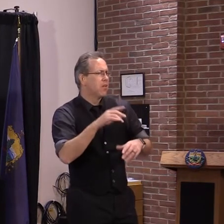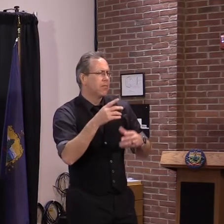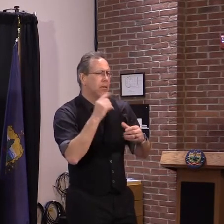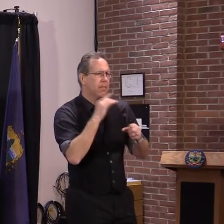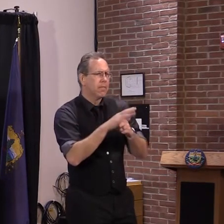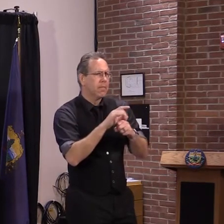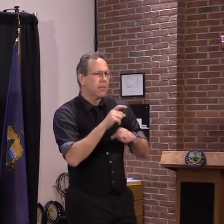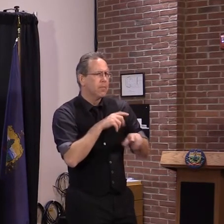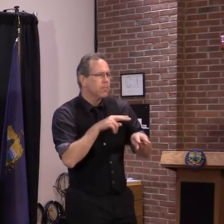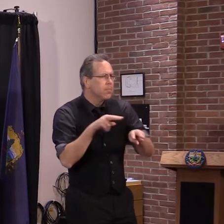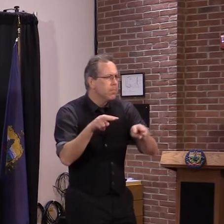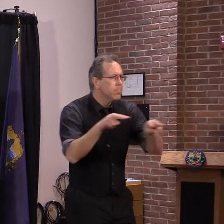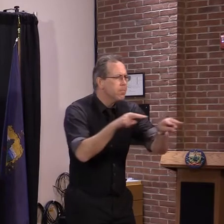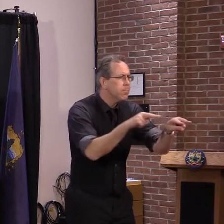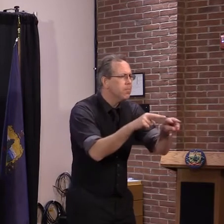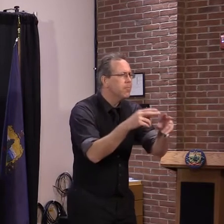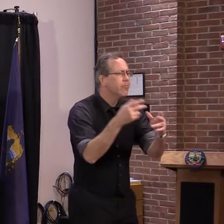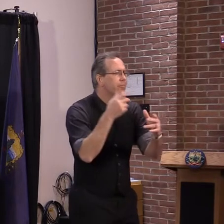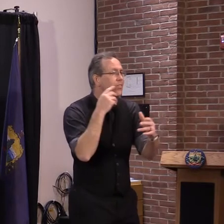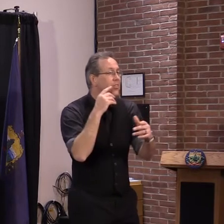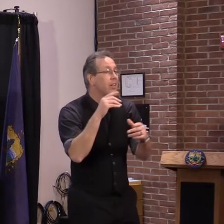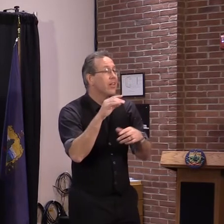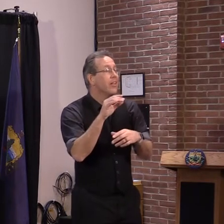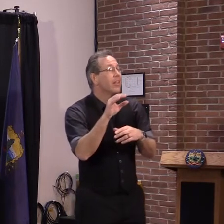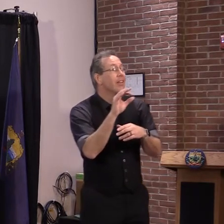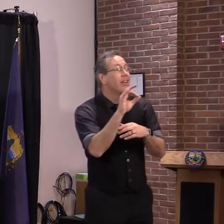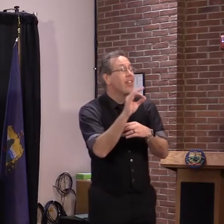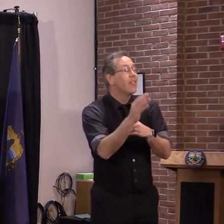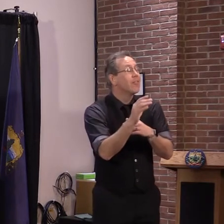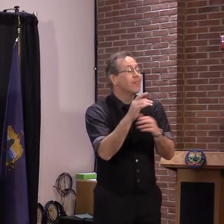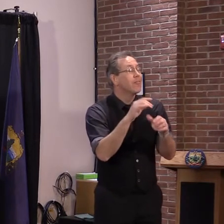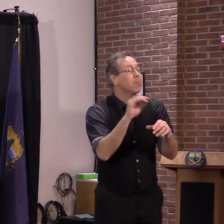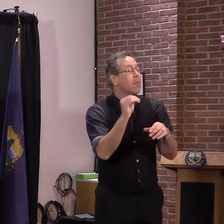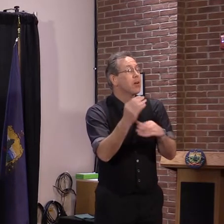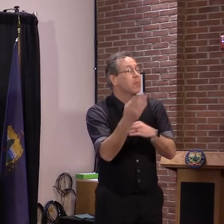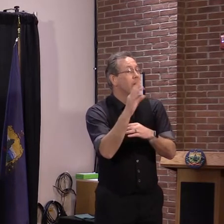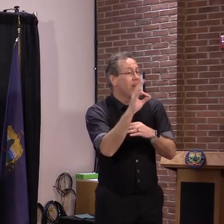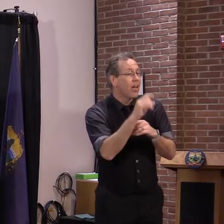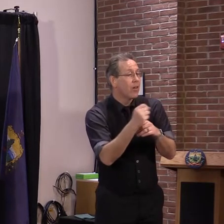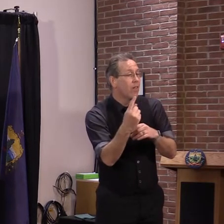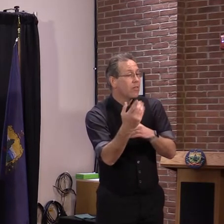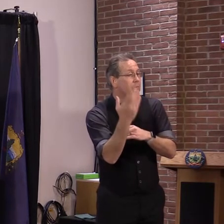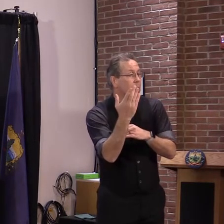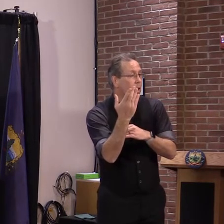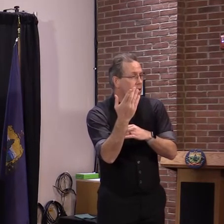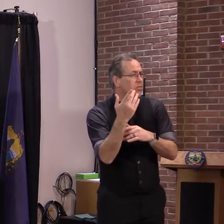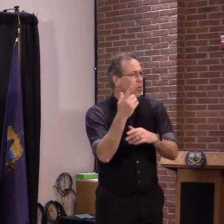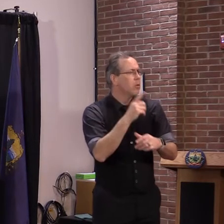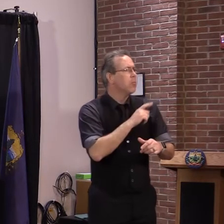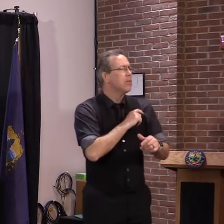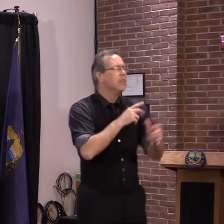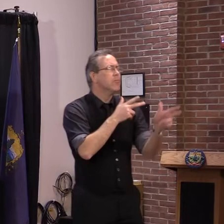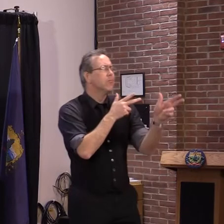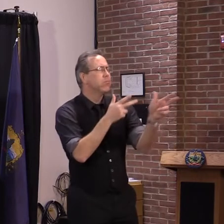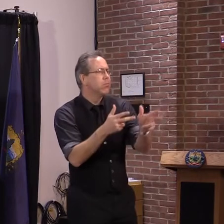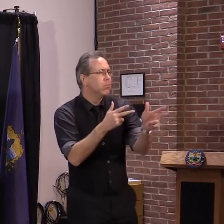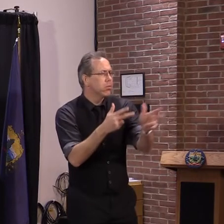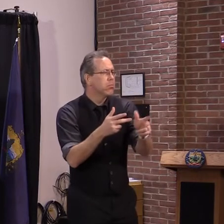11 in the morning on a Monday morning. And it picked up 6 traffic stops,